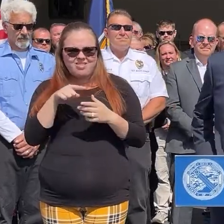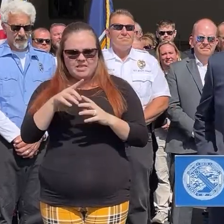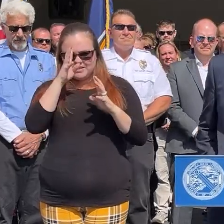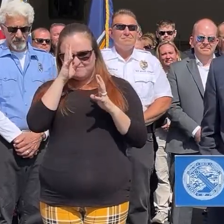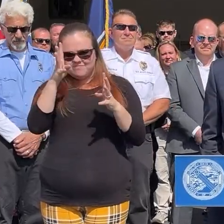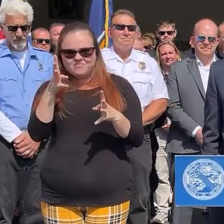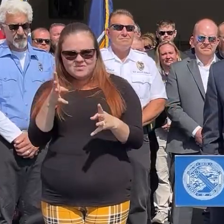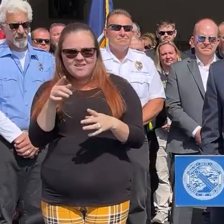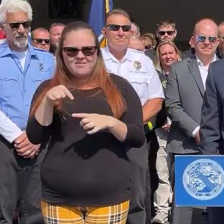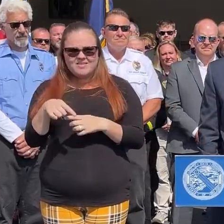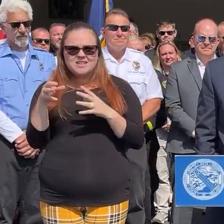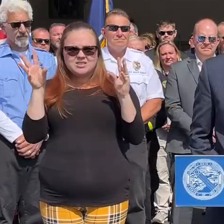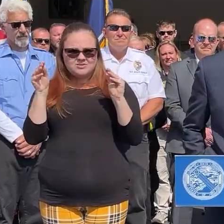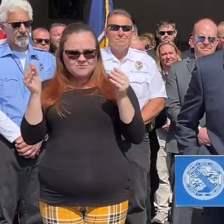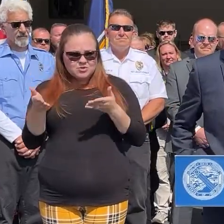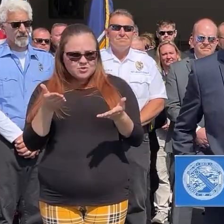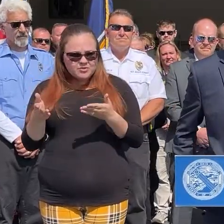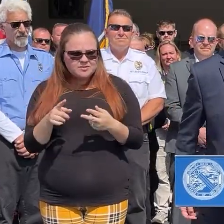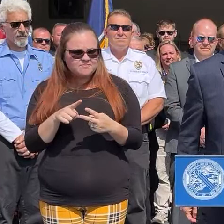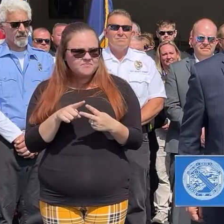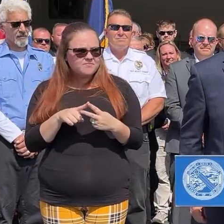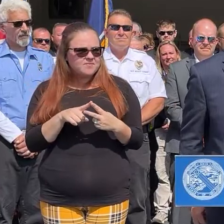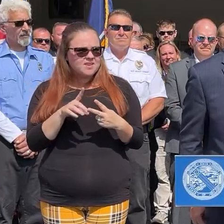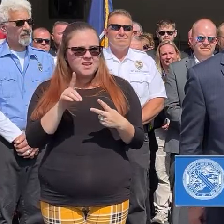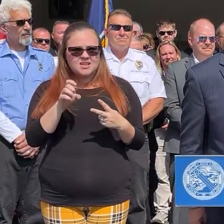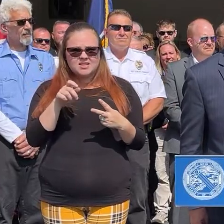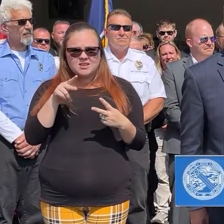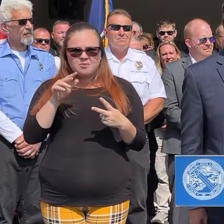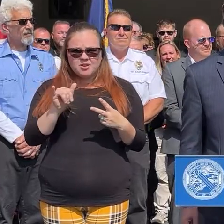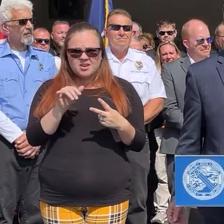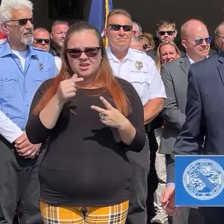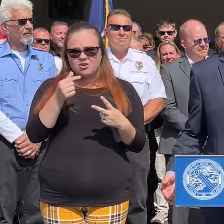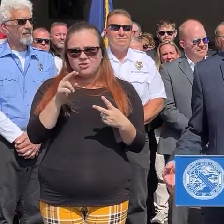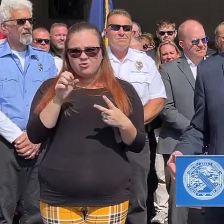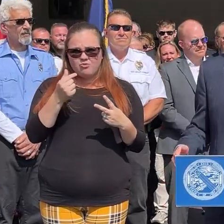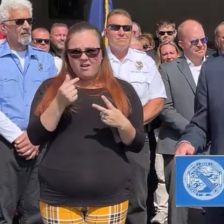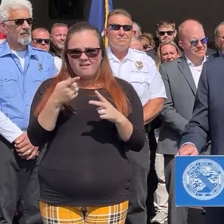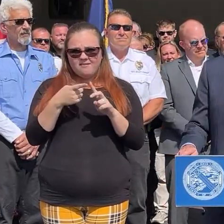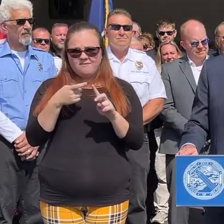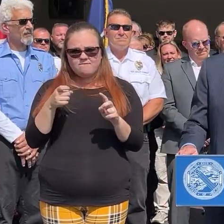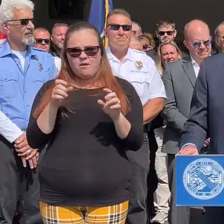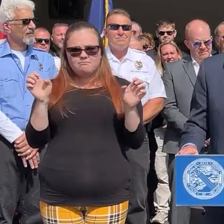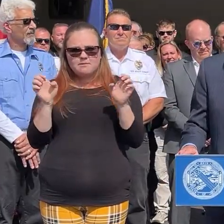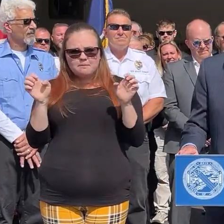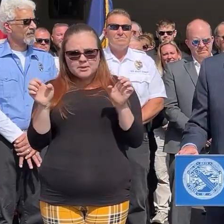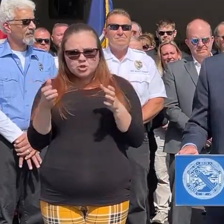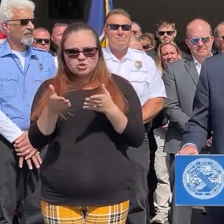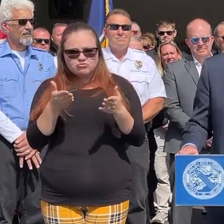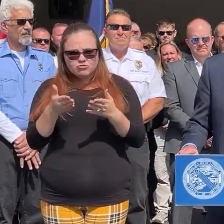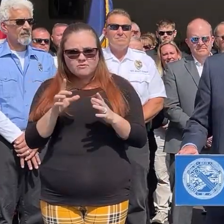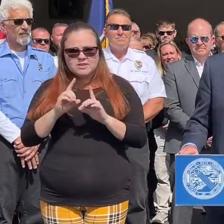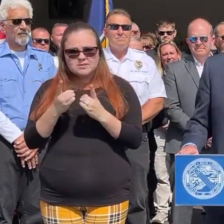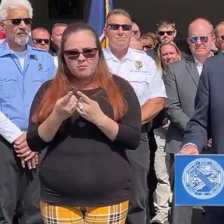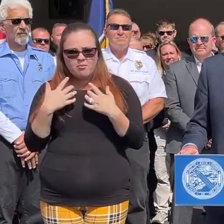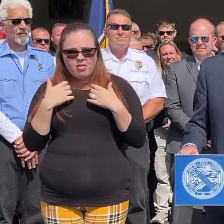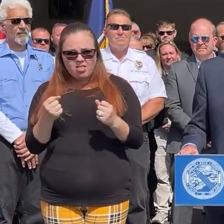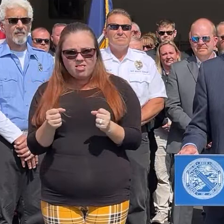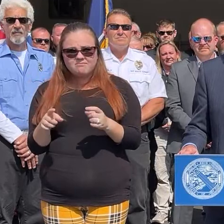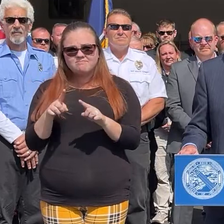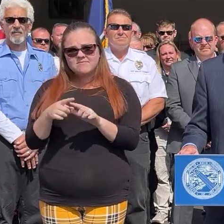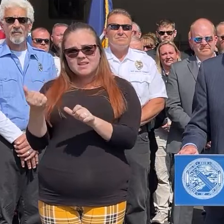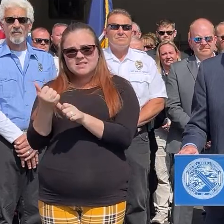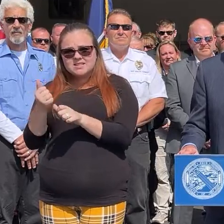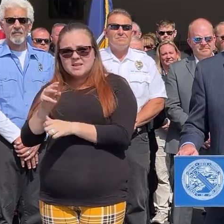creation of this ambulance service. And that's our Deputy Commissioner, Greg Gill, from Emergency Medical Services in the Department of Health, and his Special Assistant,